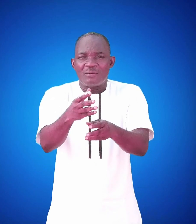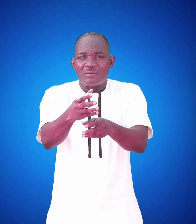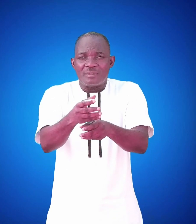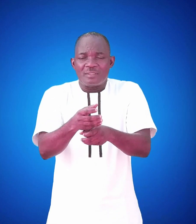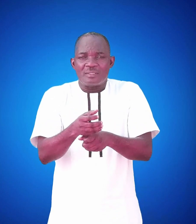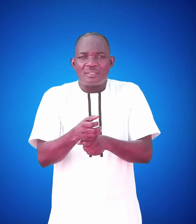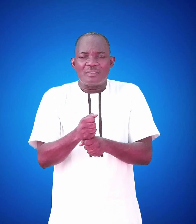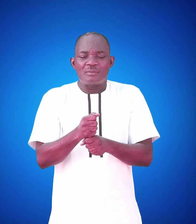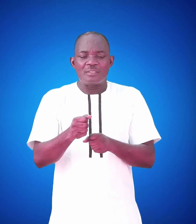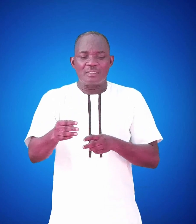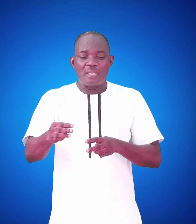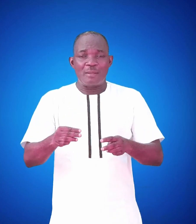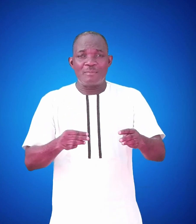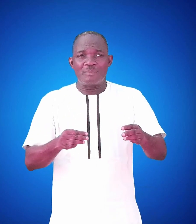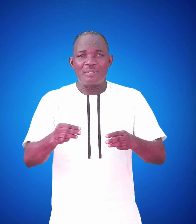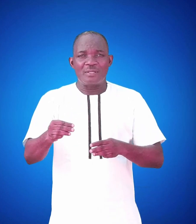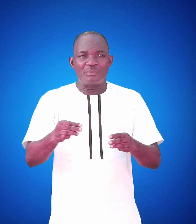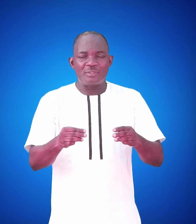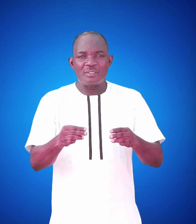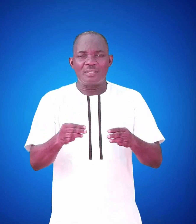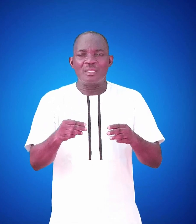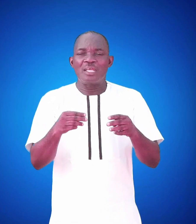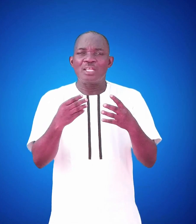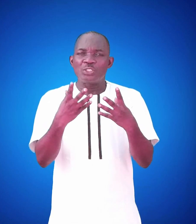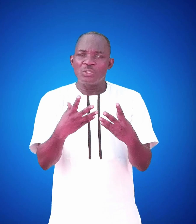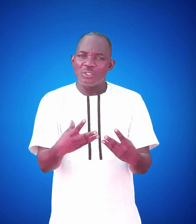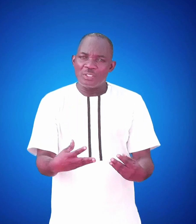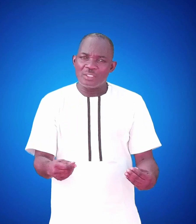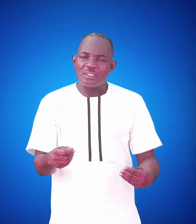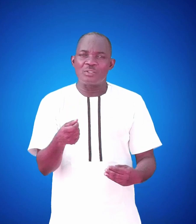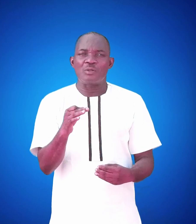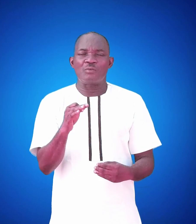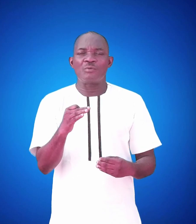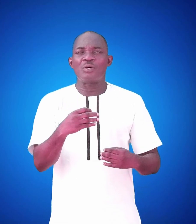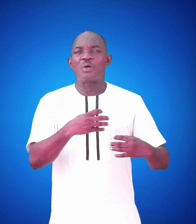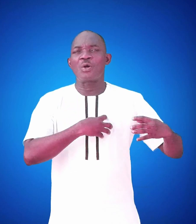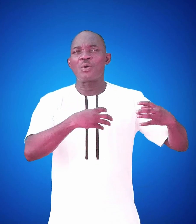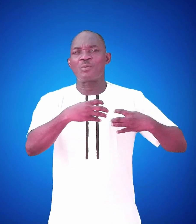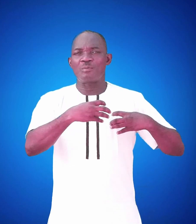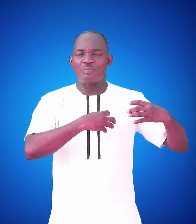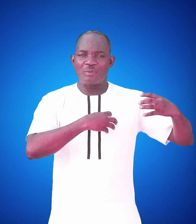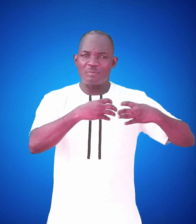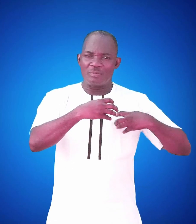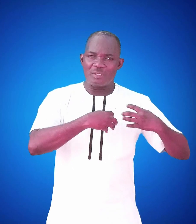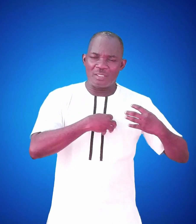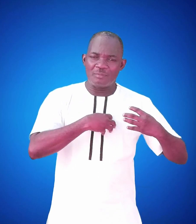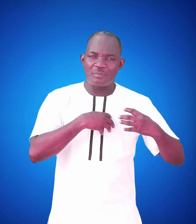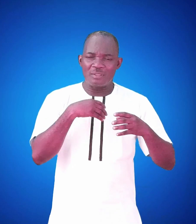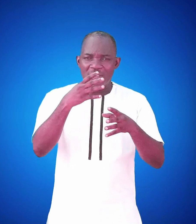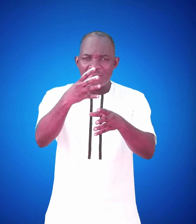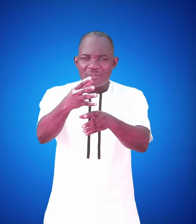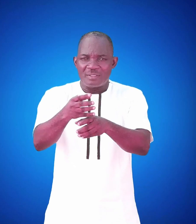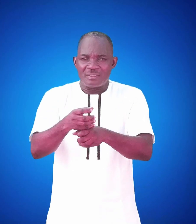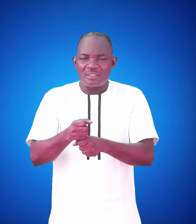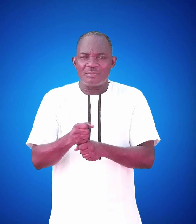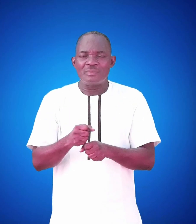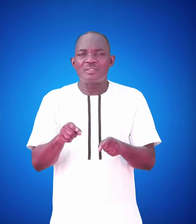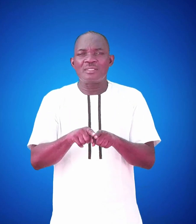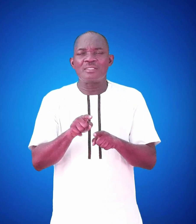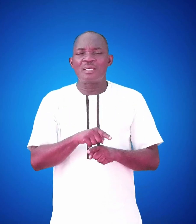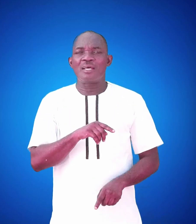receives and manages the resolution of complaints, claims,